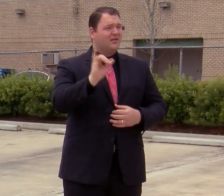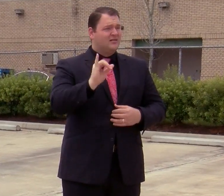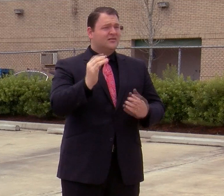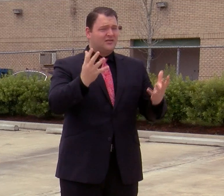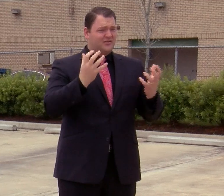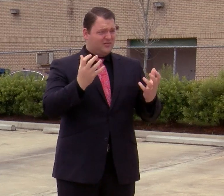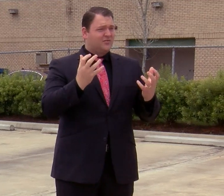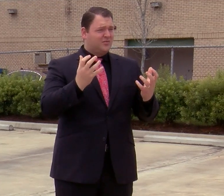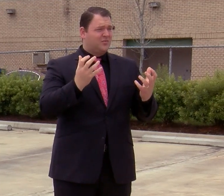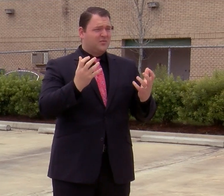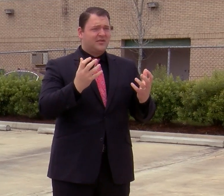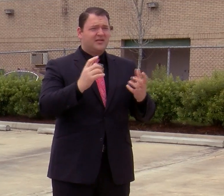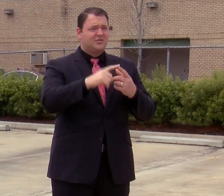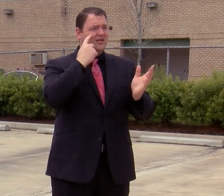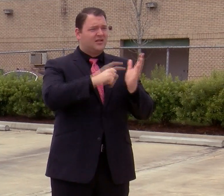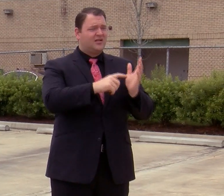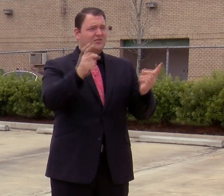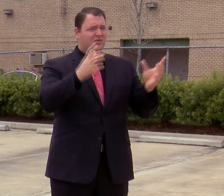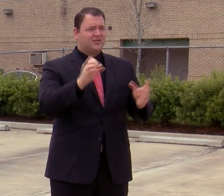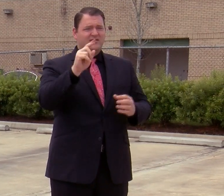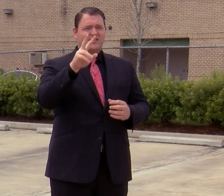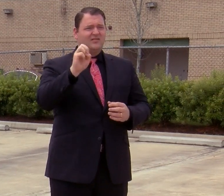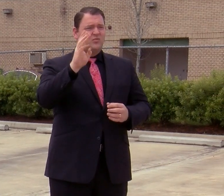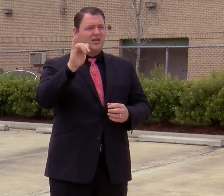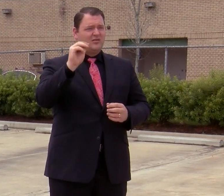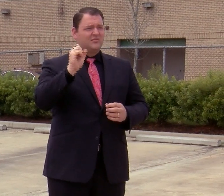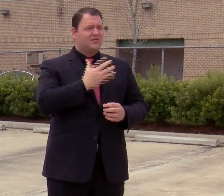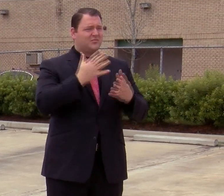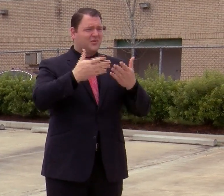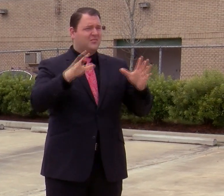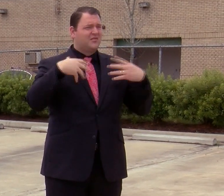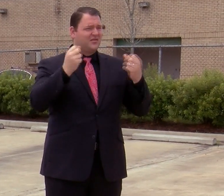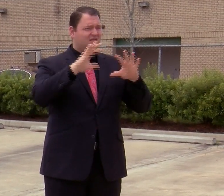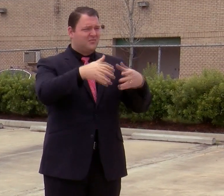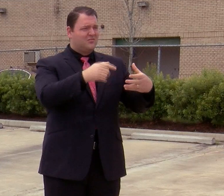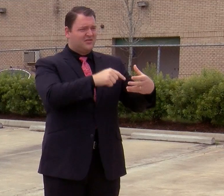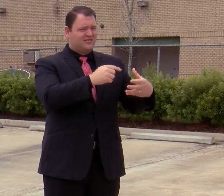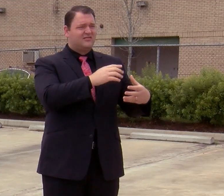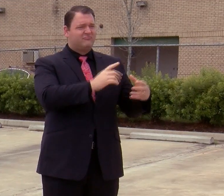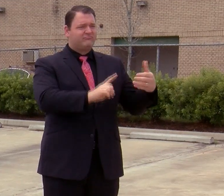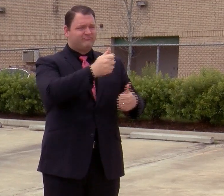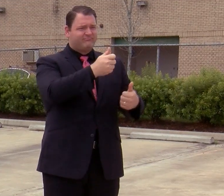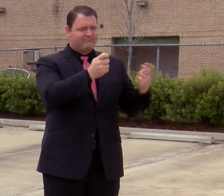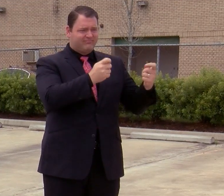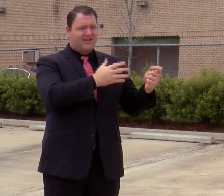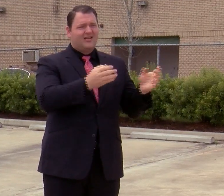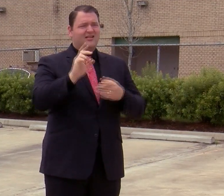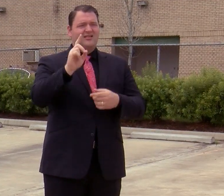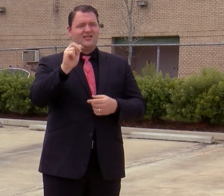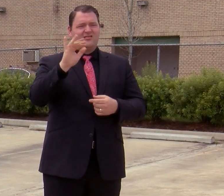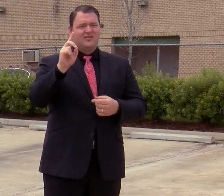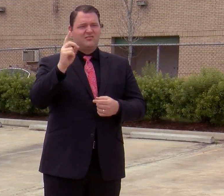to acknowledge Director Steve Williams with our Public Health Department and Dr. David Persse, who's our Medical